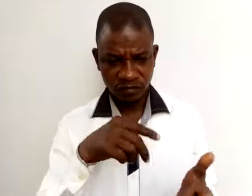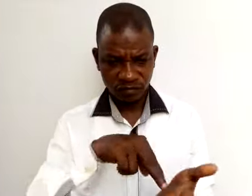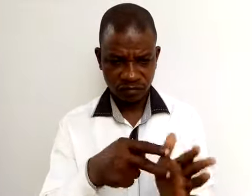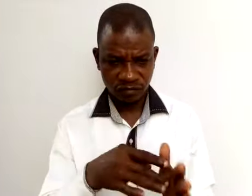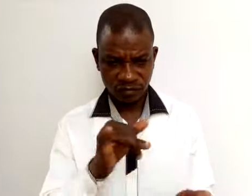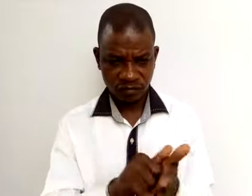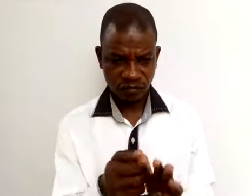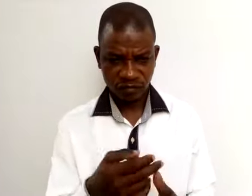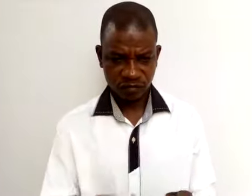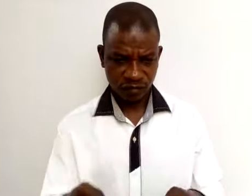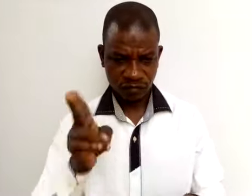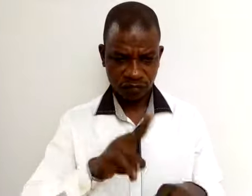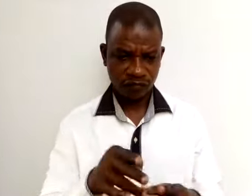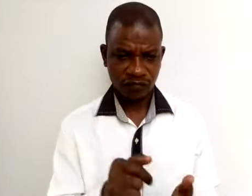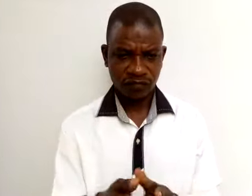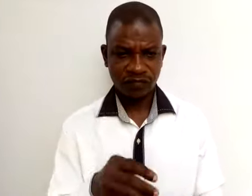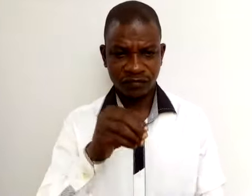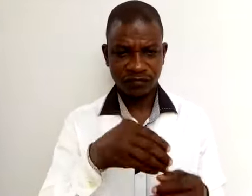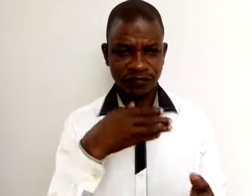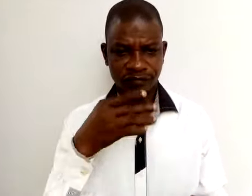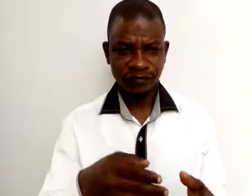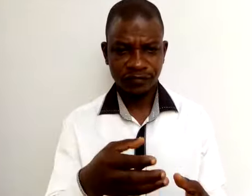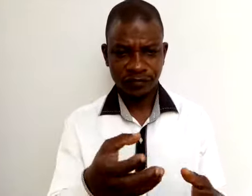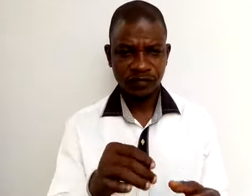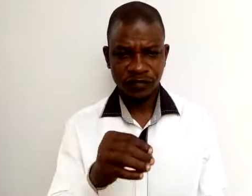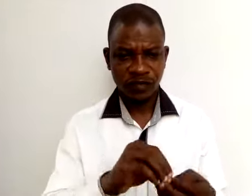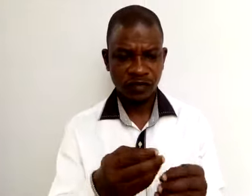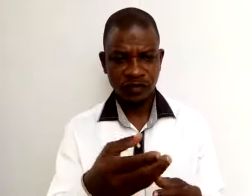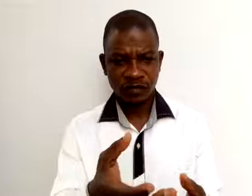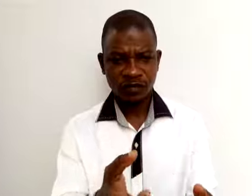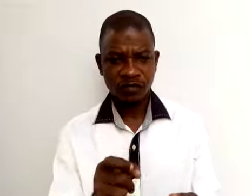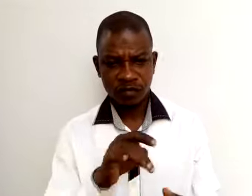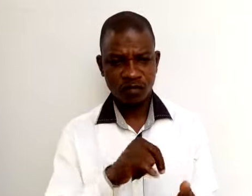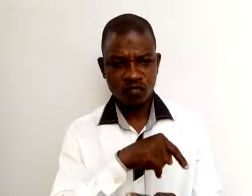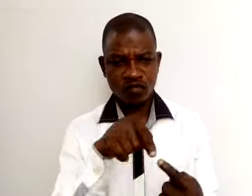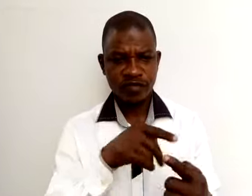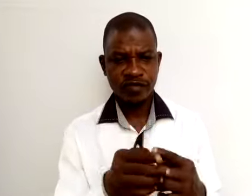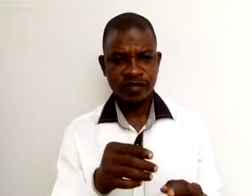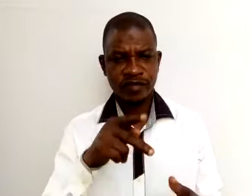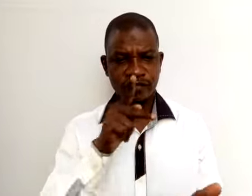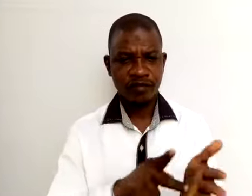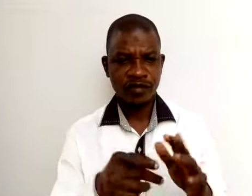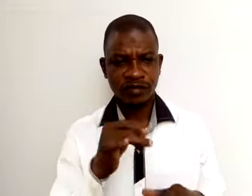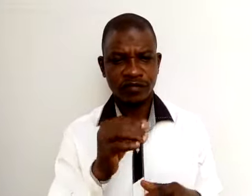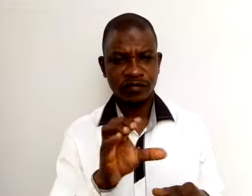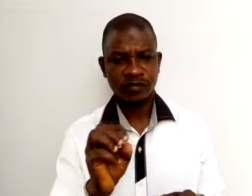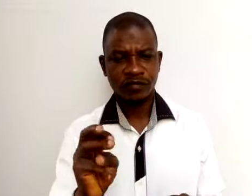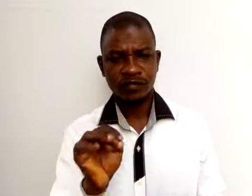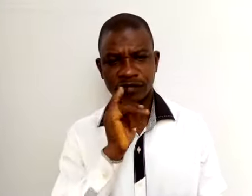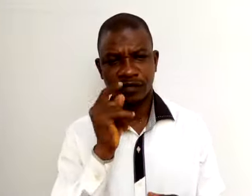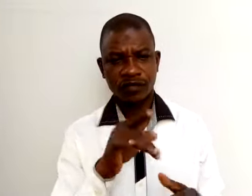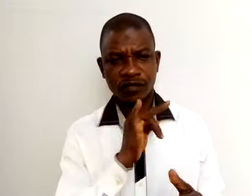an increase in the quantity demanded when the price of the commodity